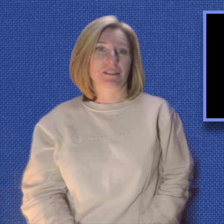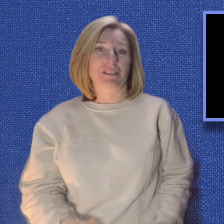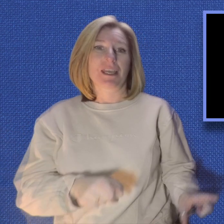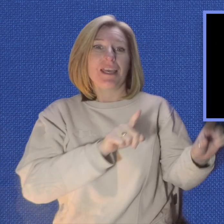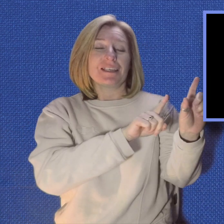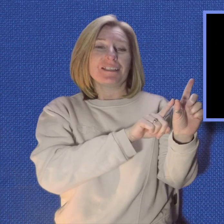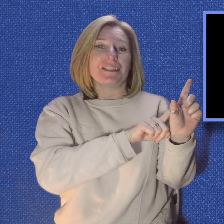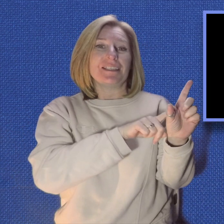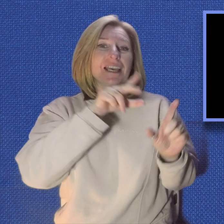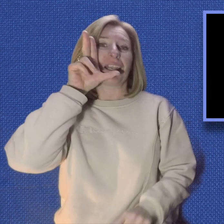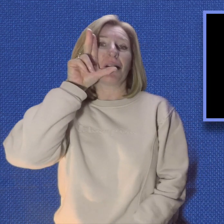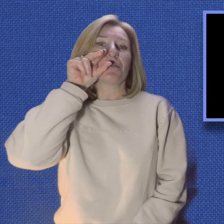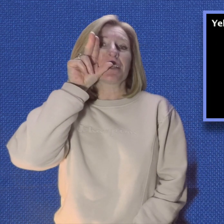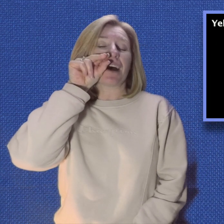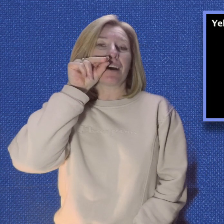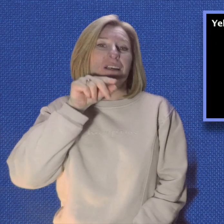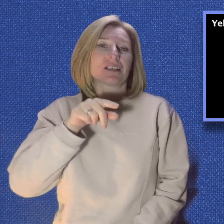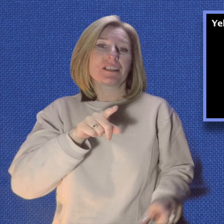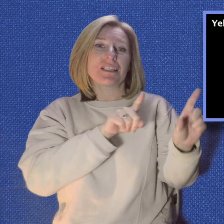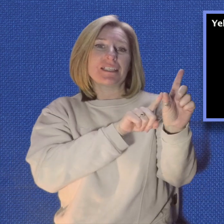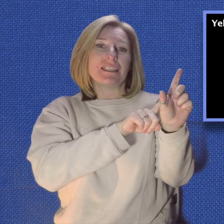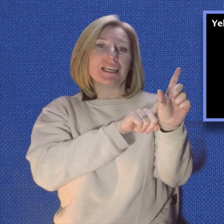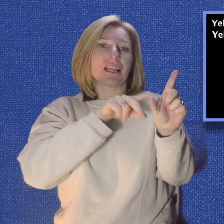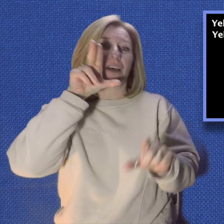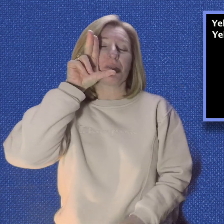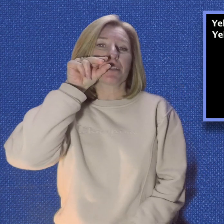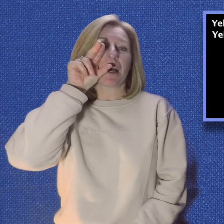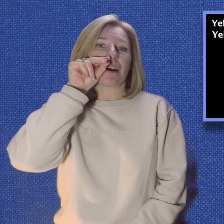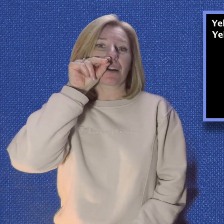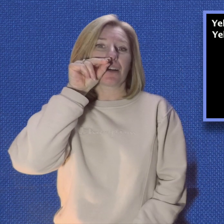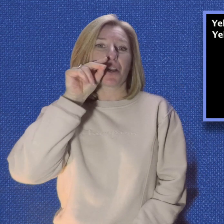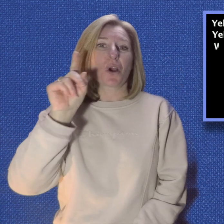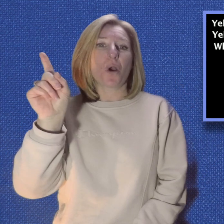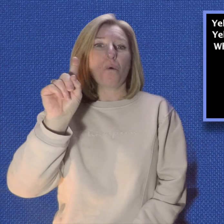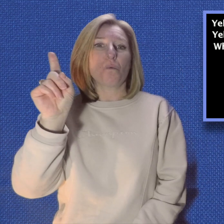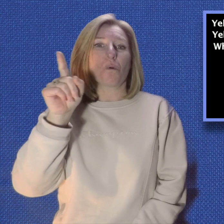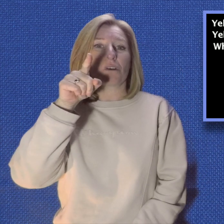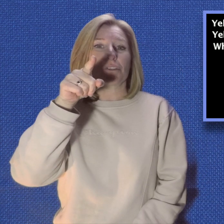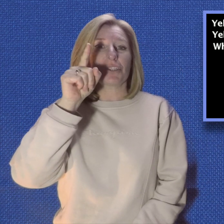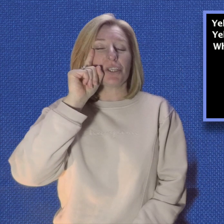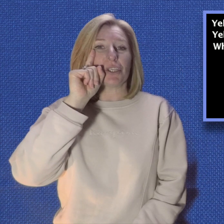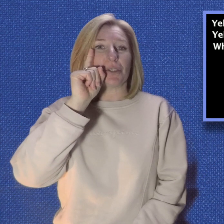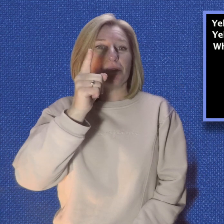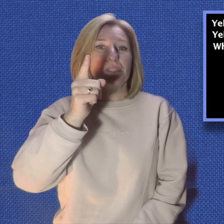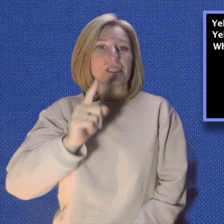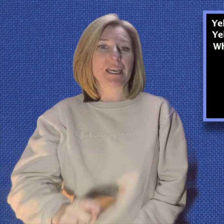Yellow duck, yellow duck, what do you see?